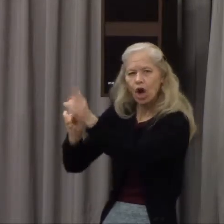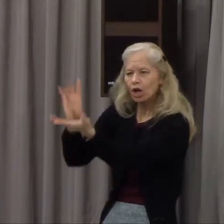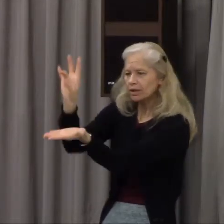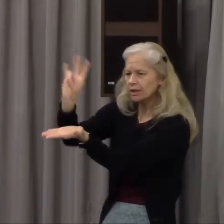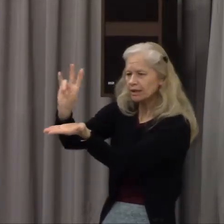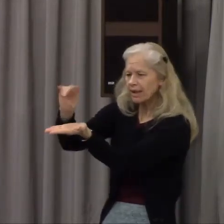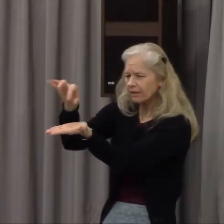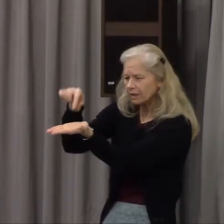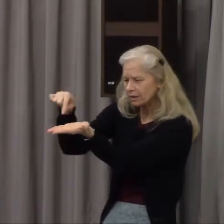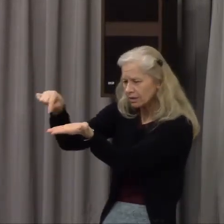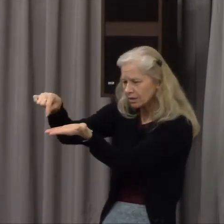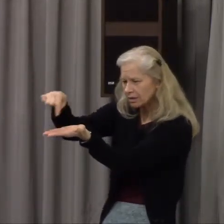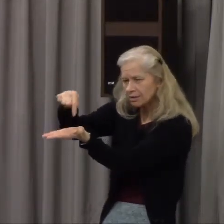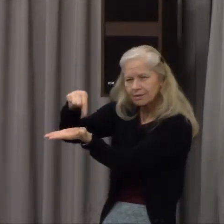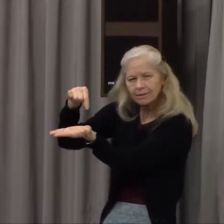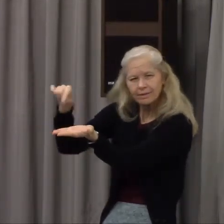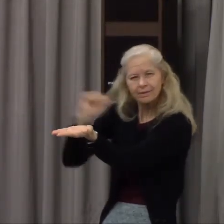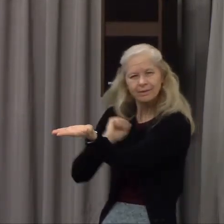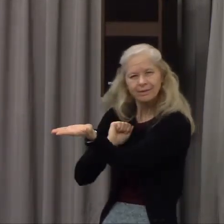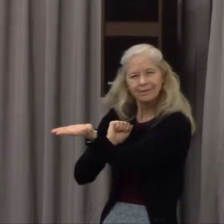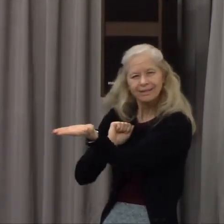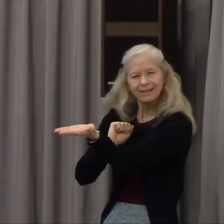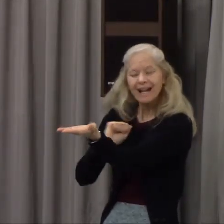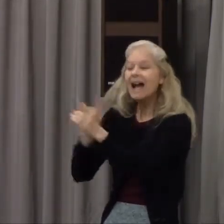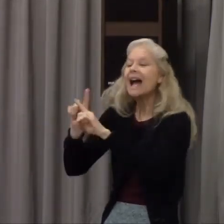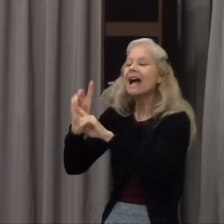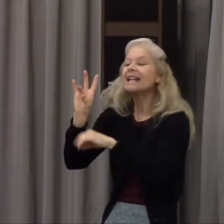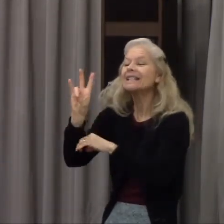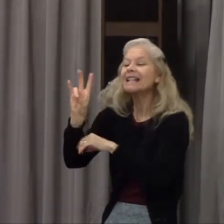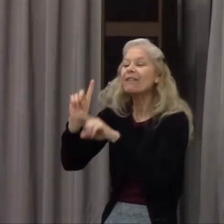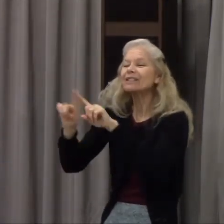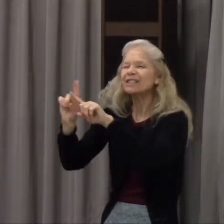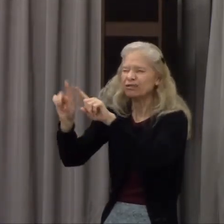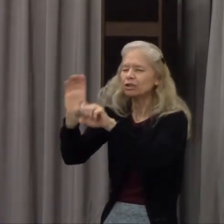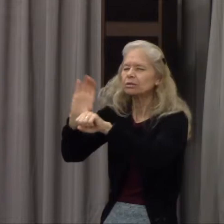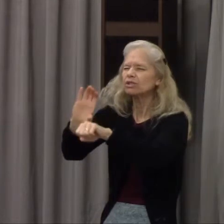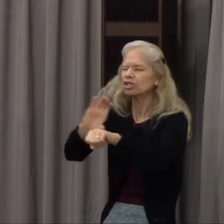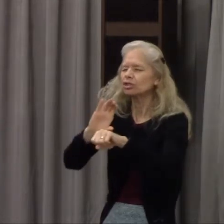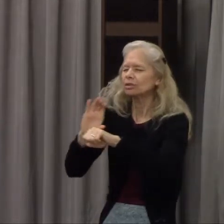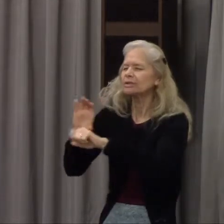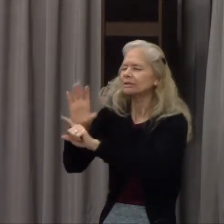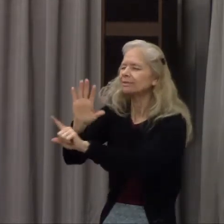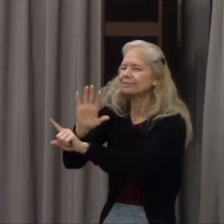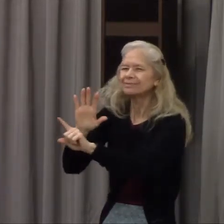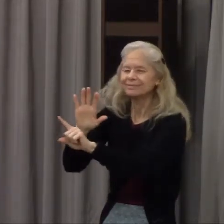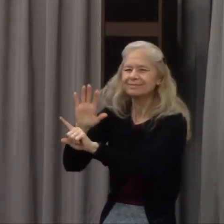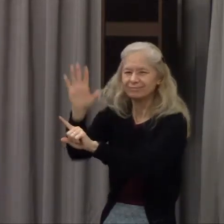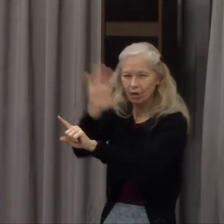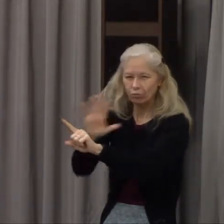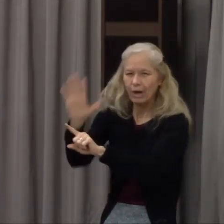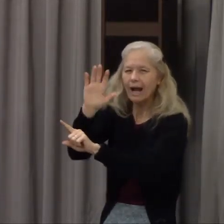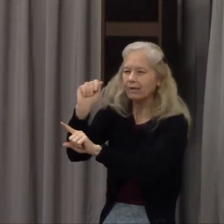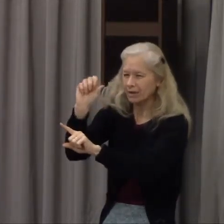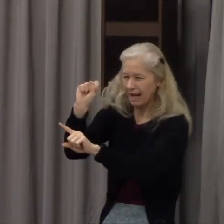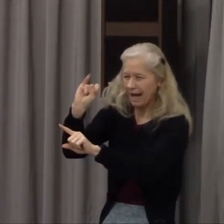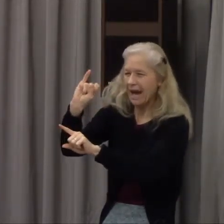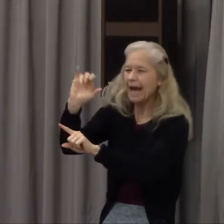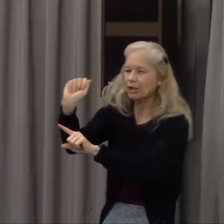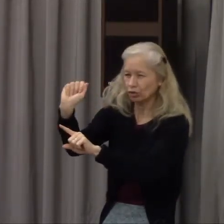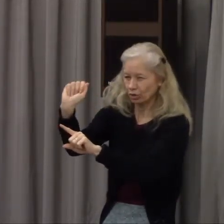The pastor of the seven churches. And out of his mouth went a sharp two-edged sword, and his countenance was as the sun that shineth in his strength.